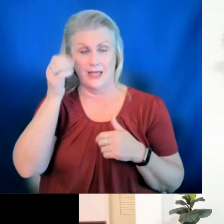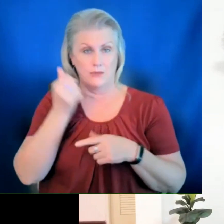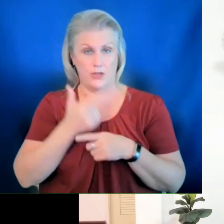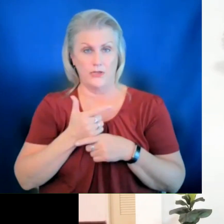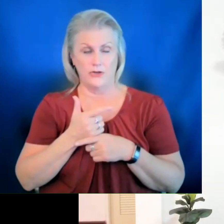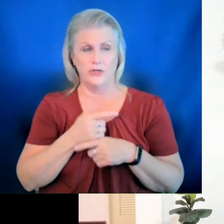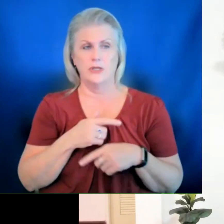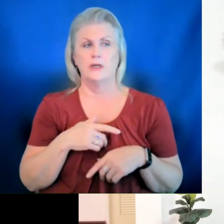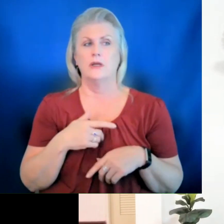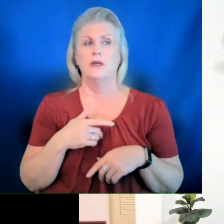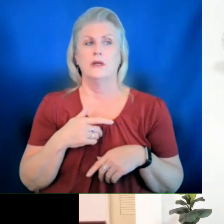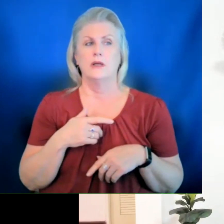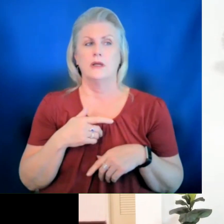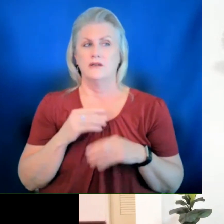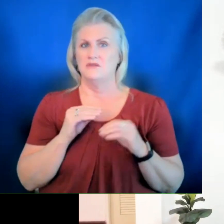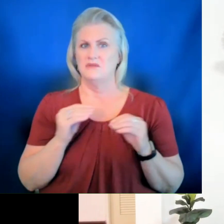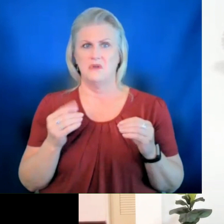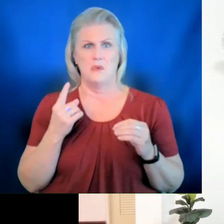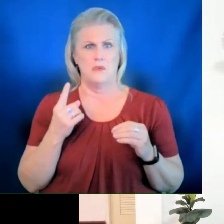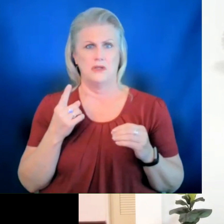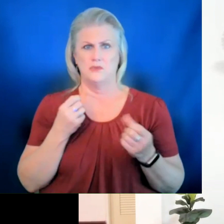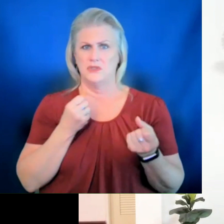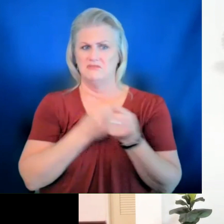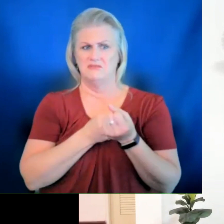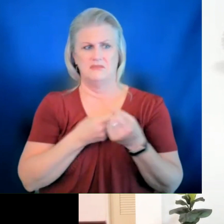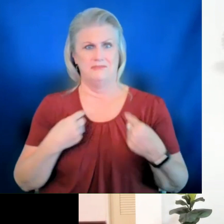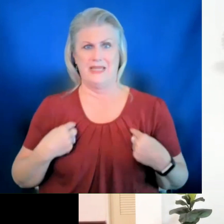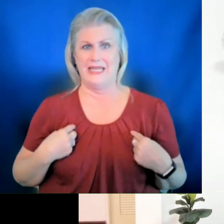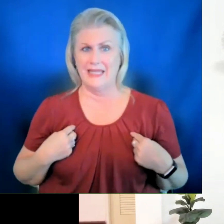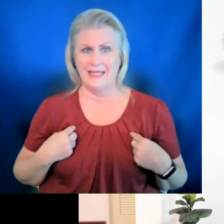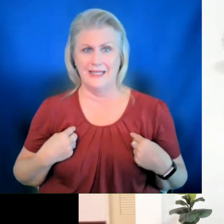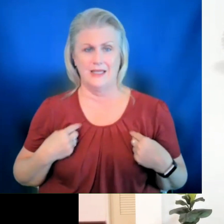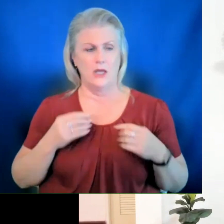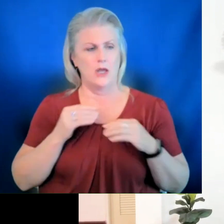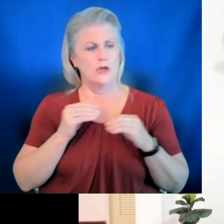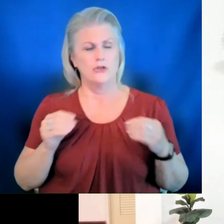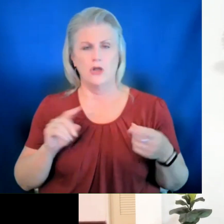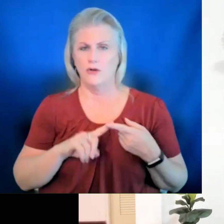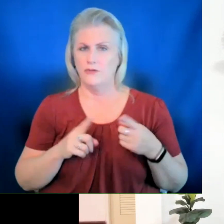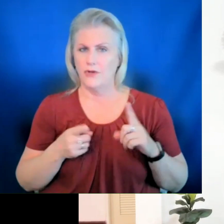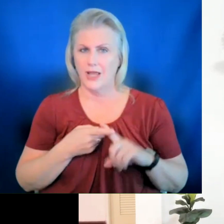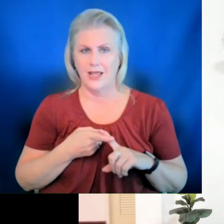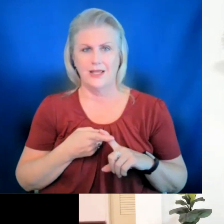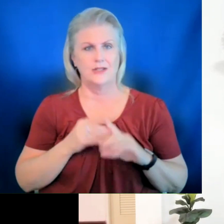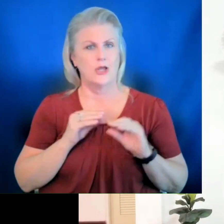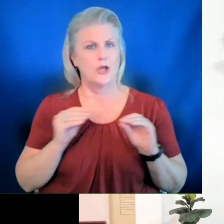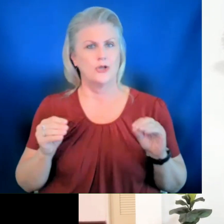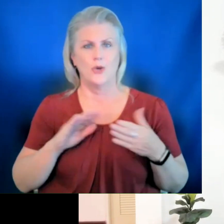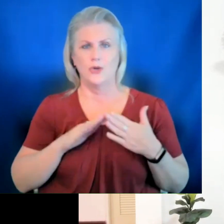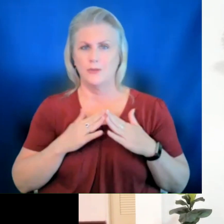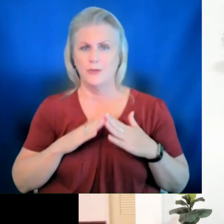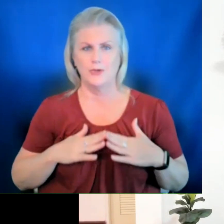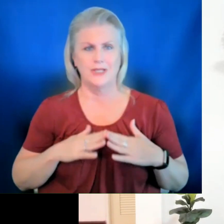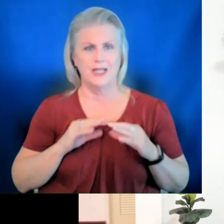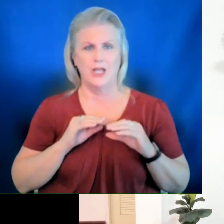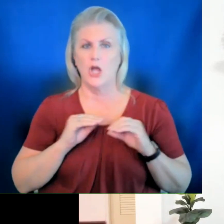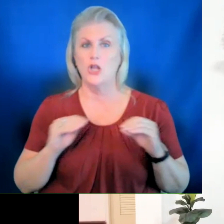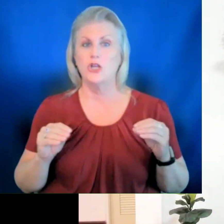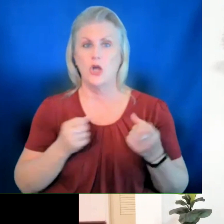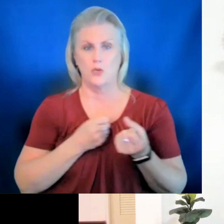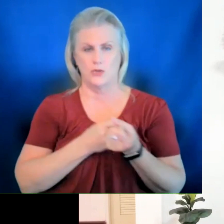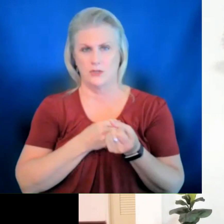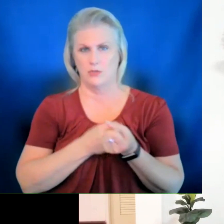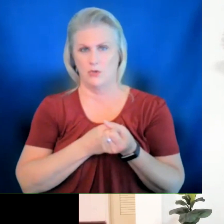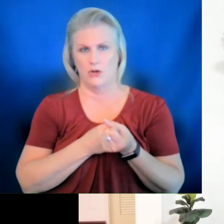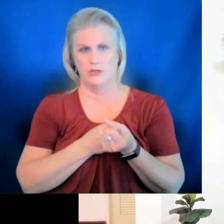me. I had no friends, no community, no support in any level.